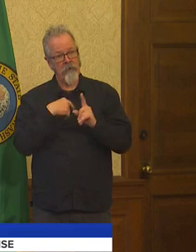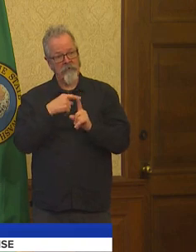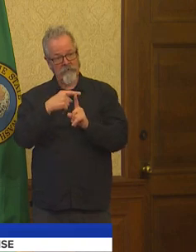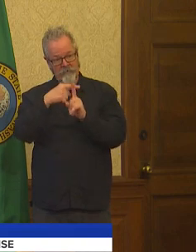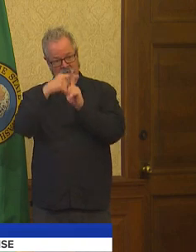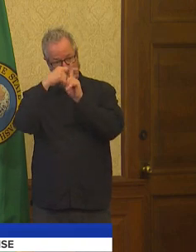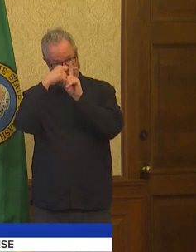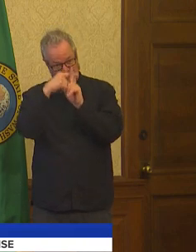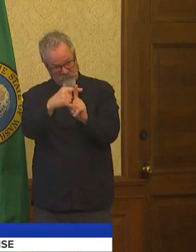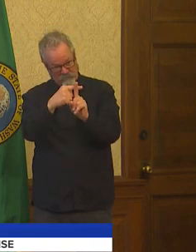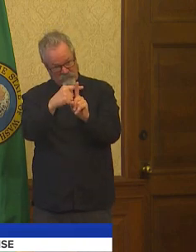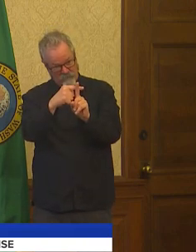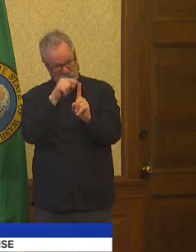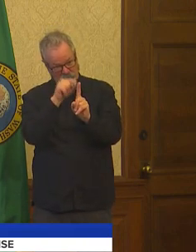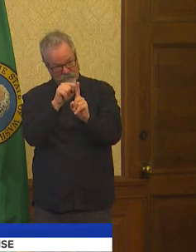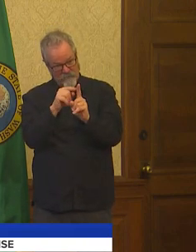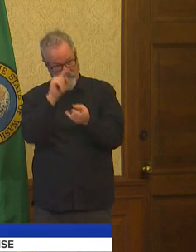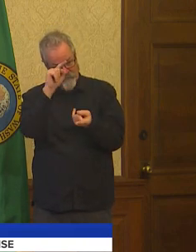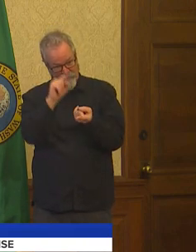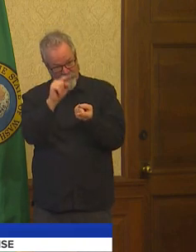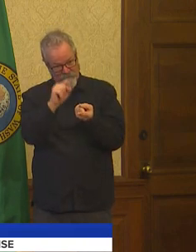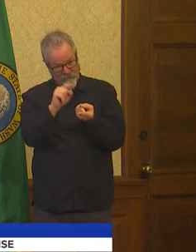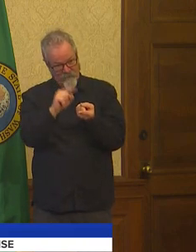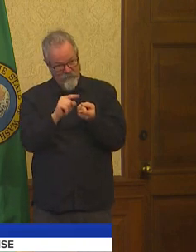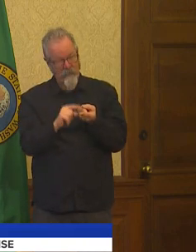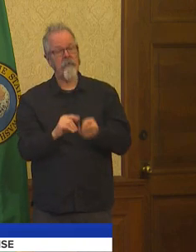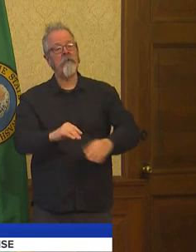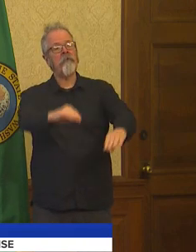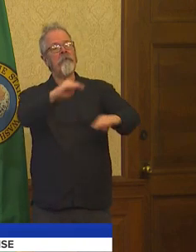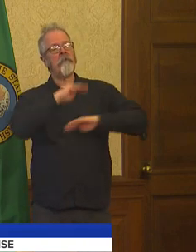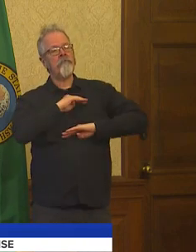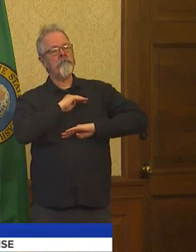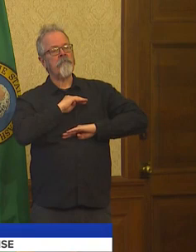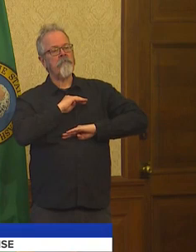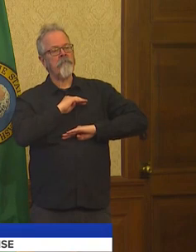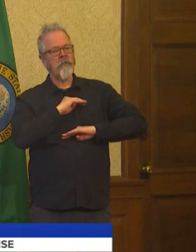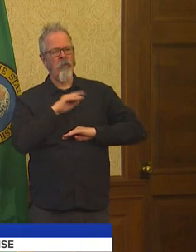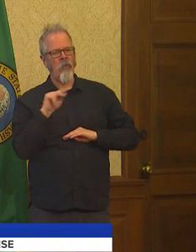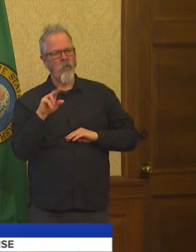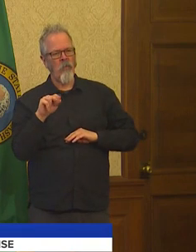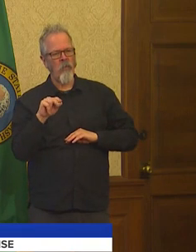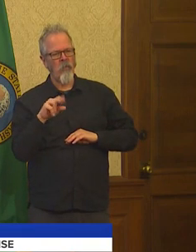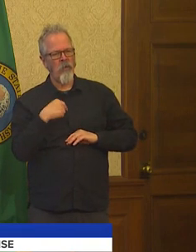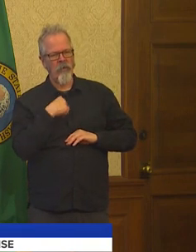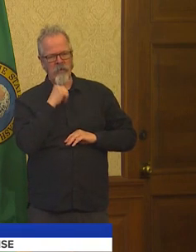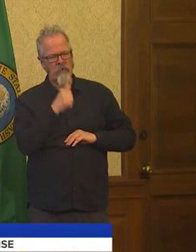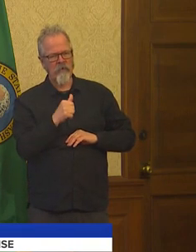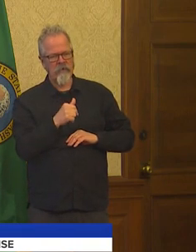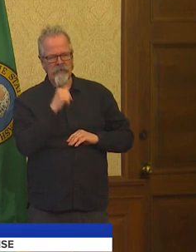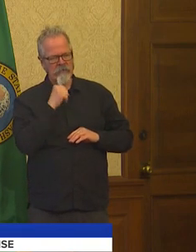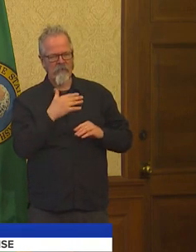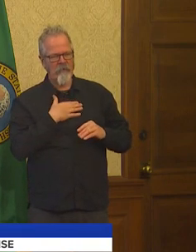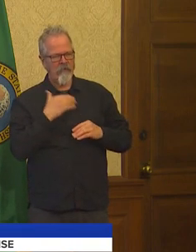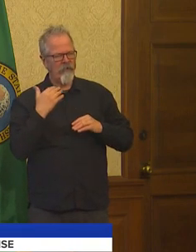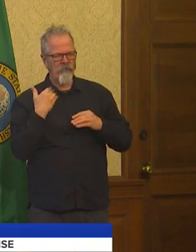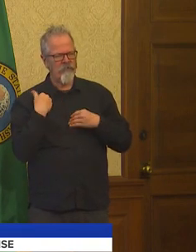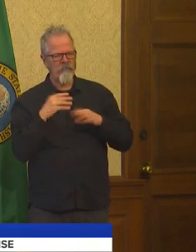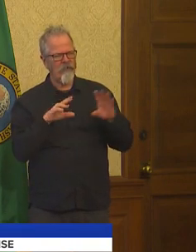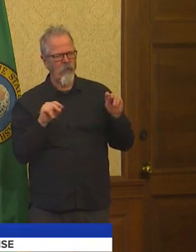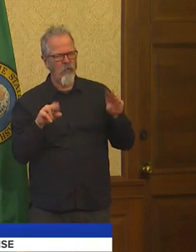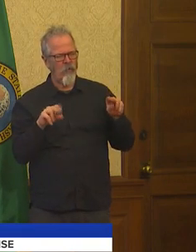not be responsible to look at just one number. And we're trying to get a graph up from the IDM